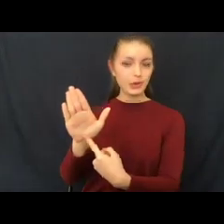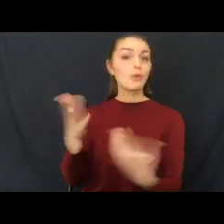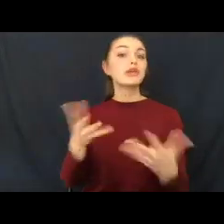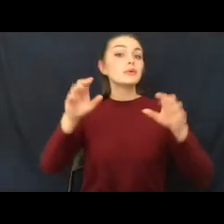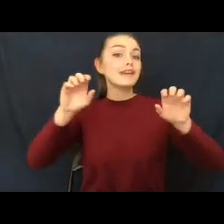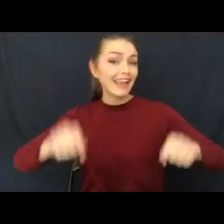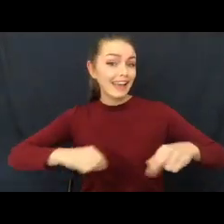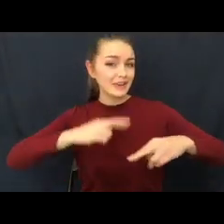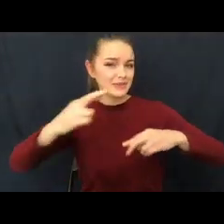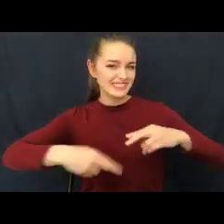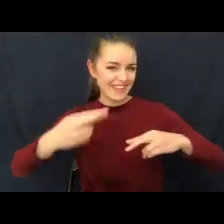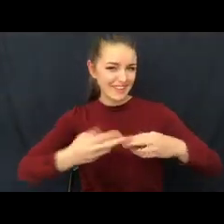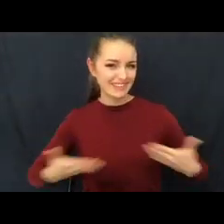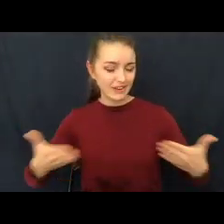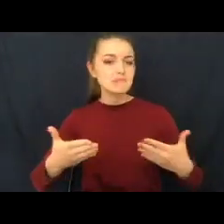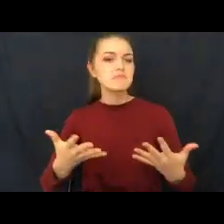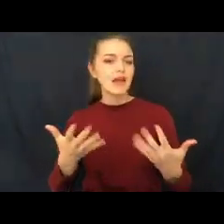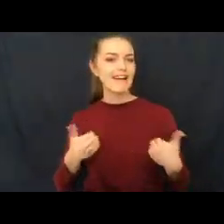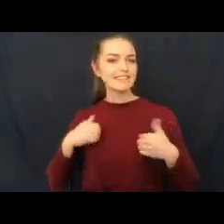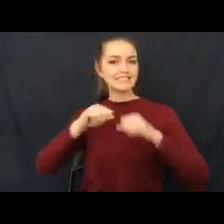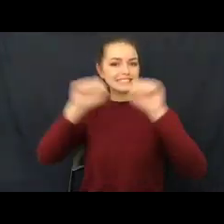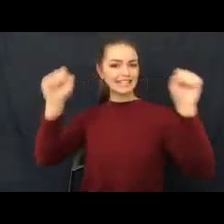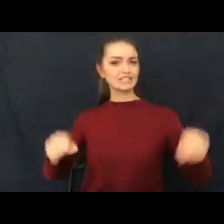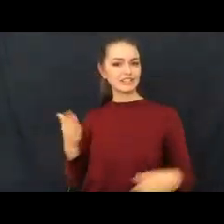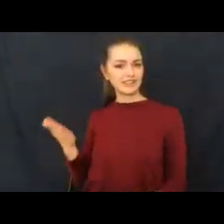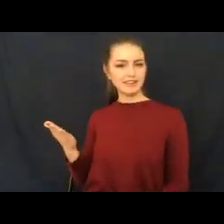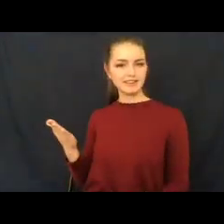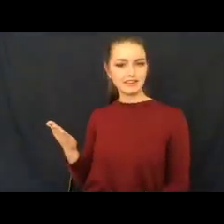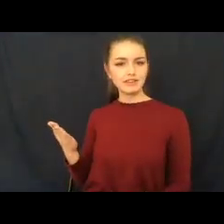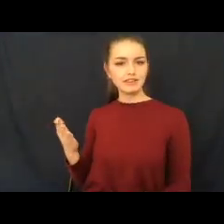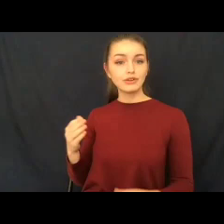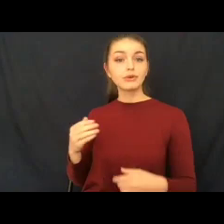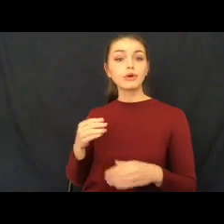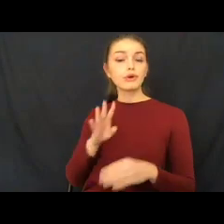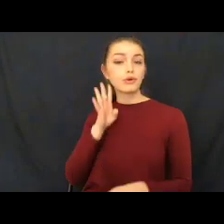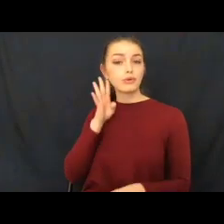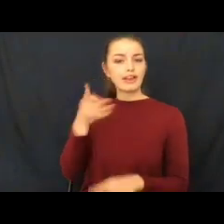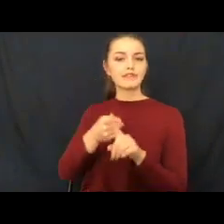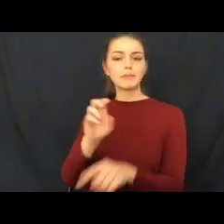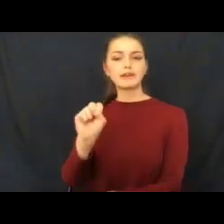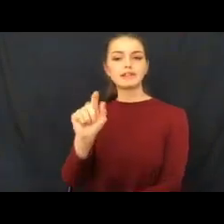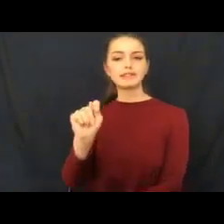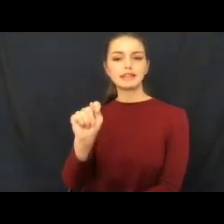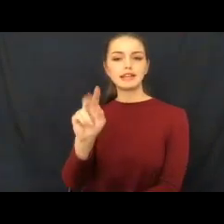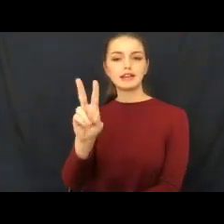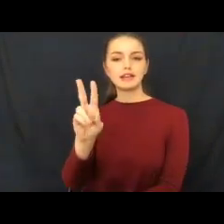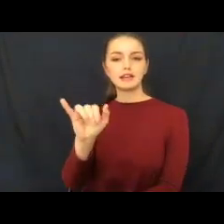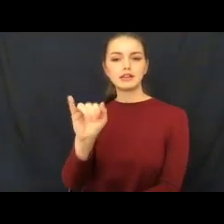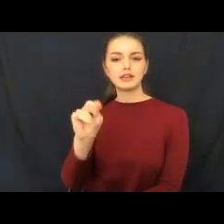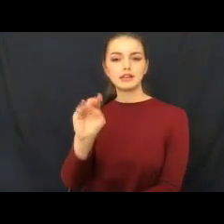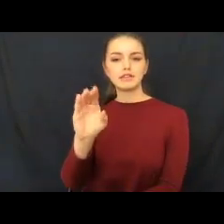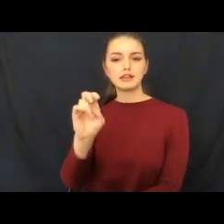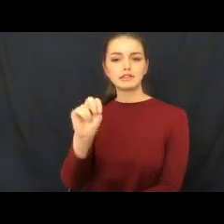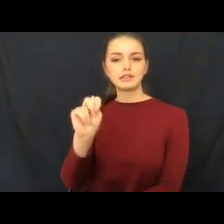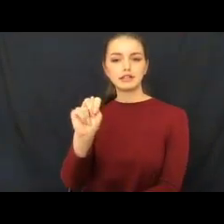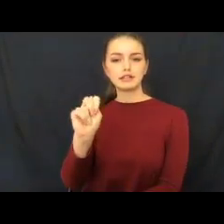recycled here, we do have this station here that is operated by St. Vincent de Paul. You